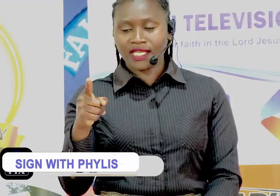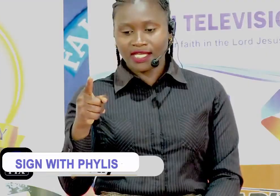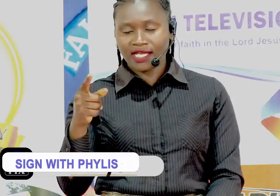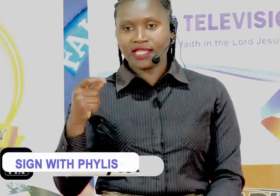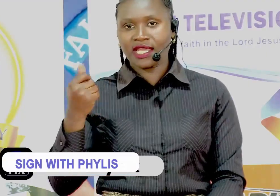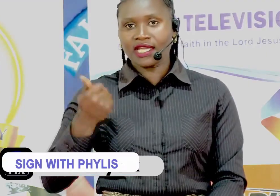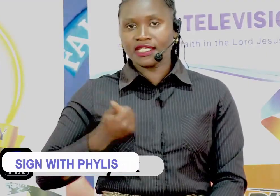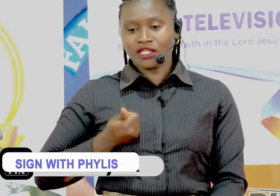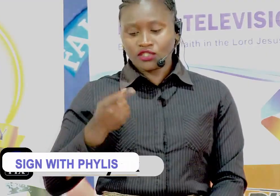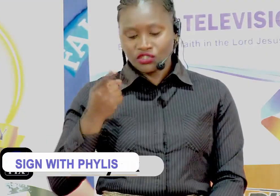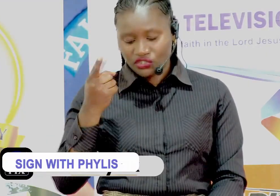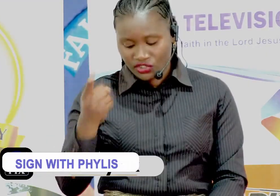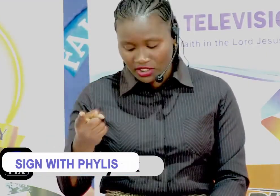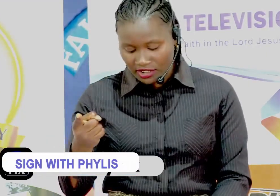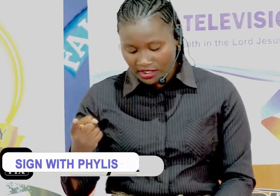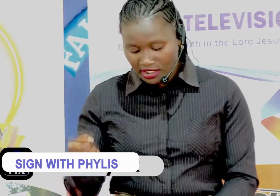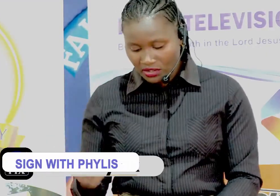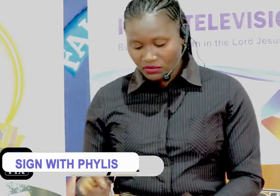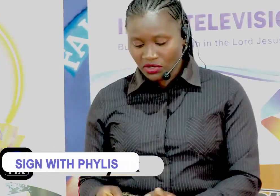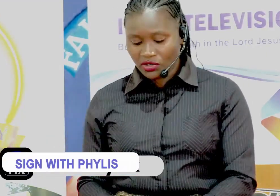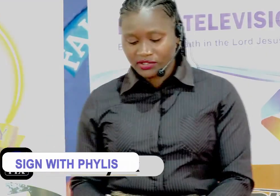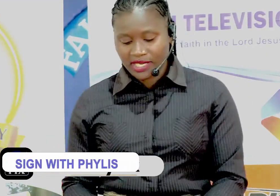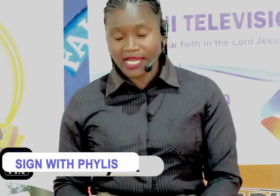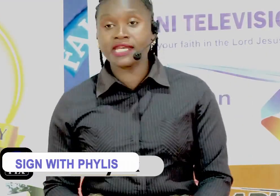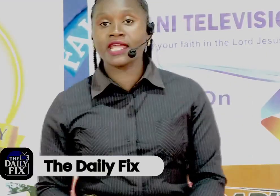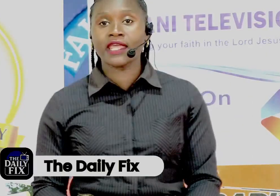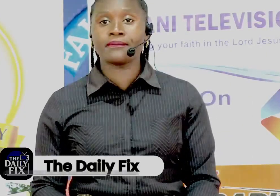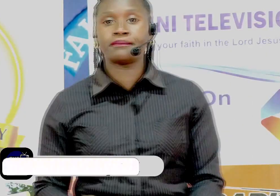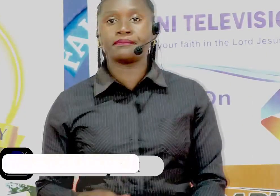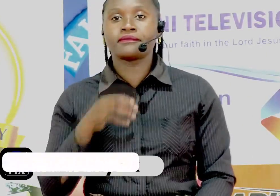and then she. We also had him,